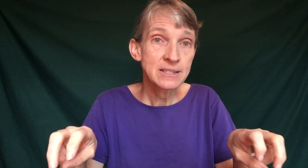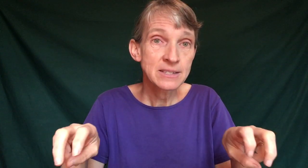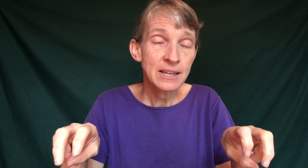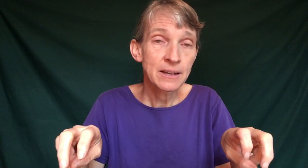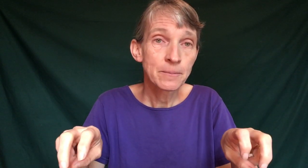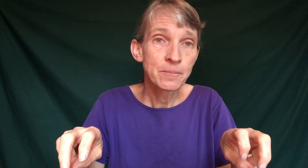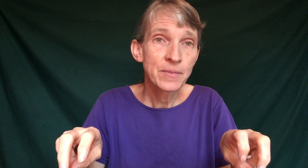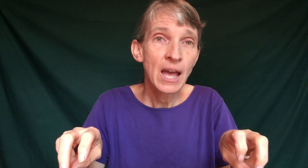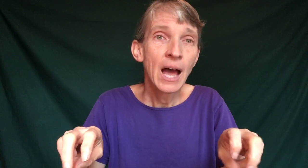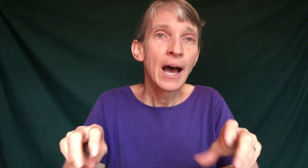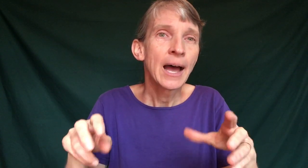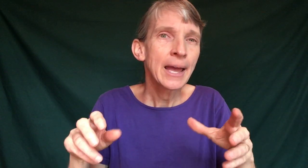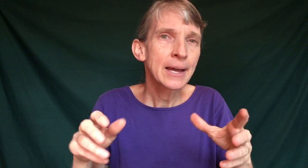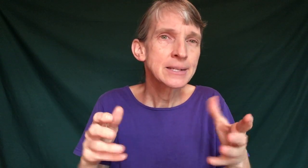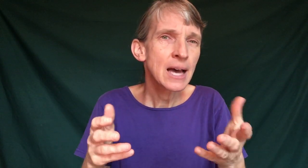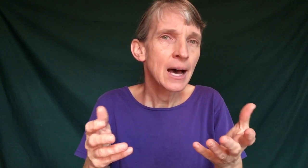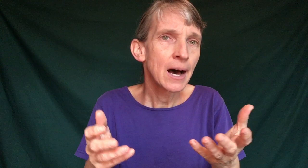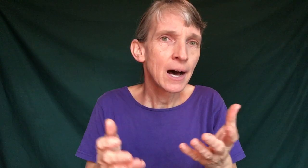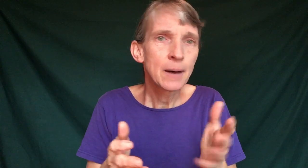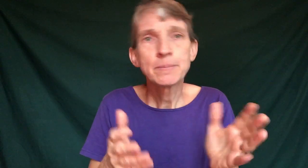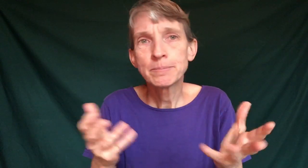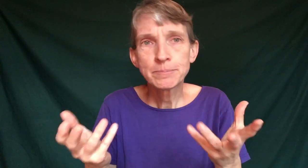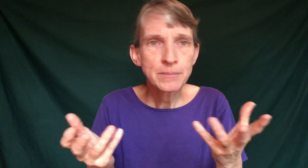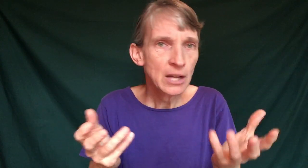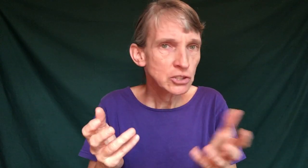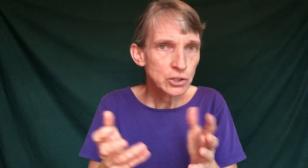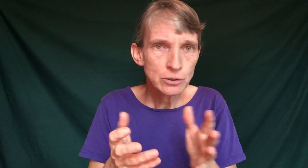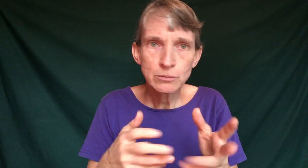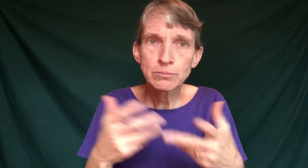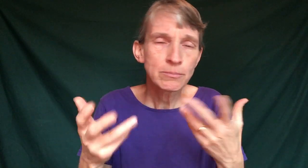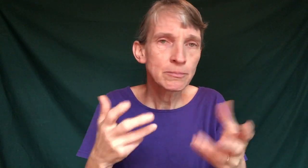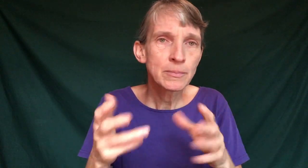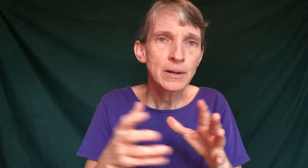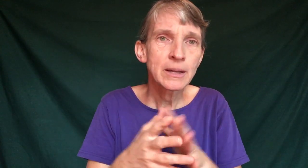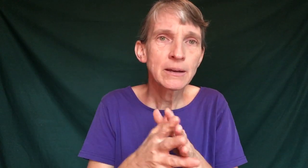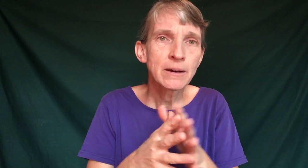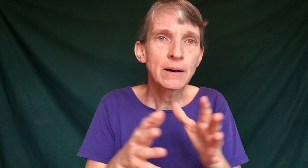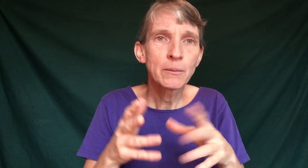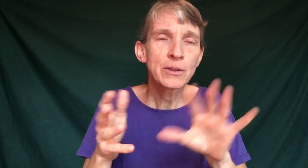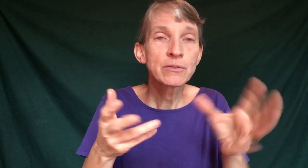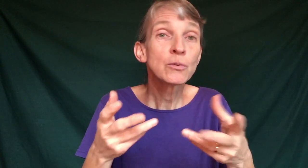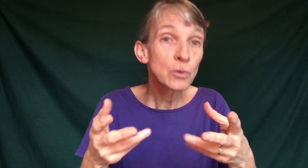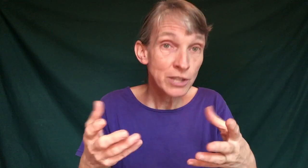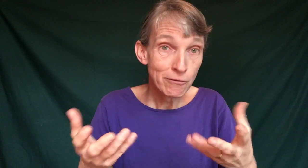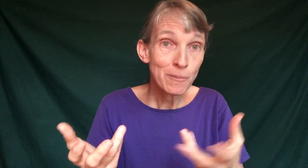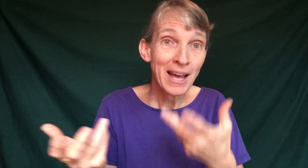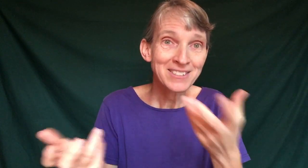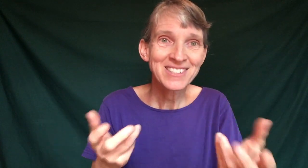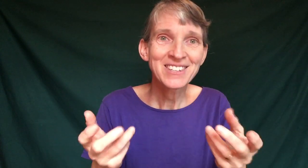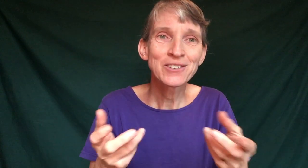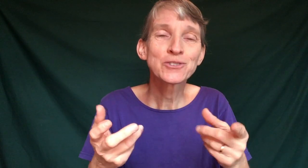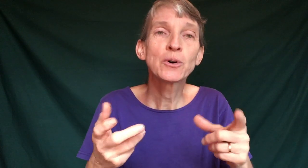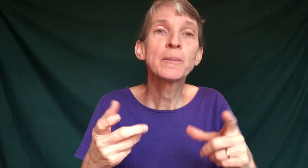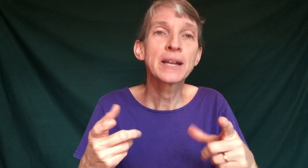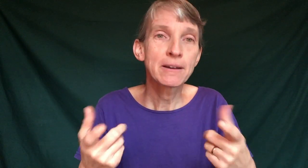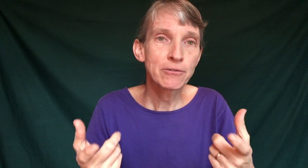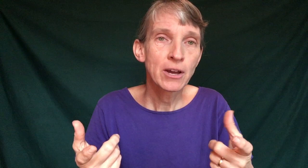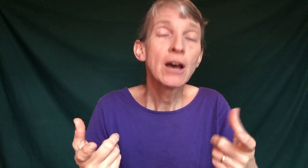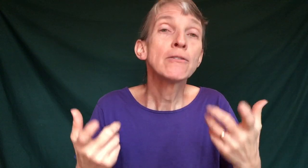distancing. And I'm not sure what the rules are for masks at your school, but if for